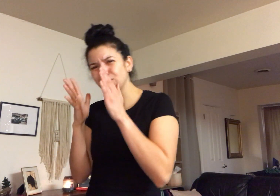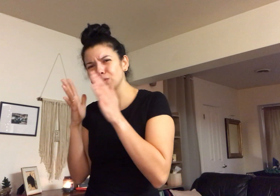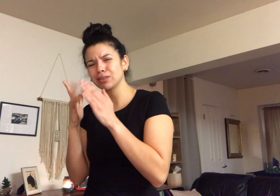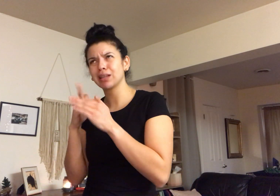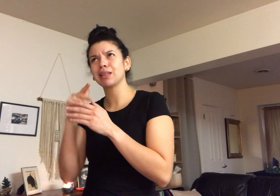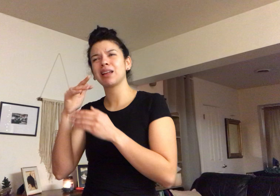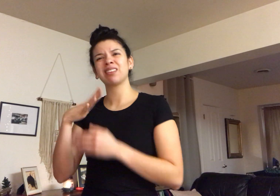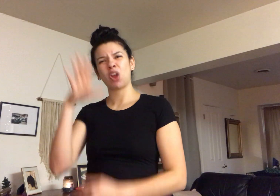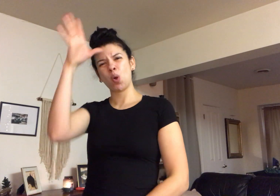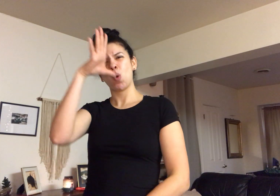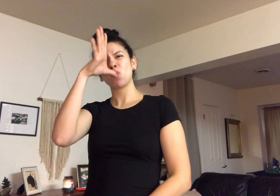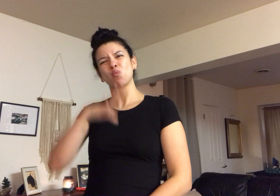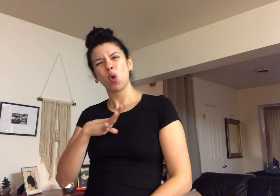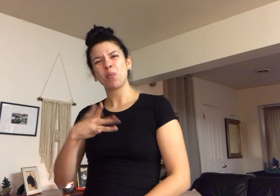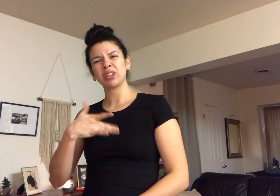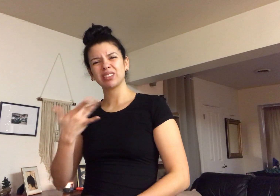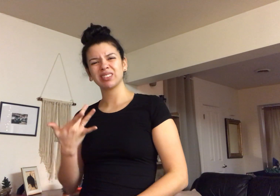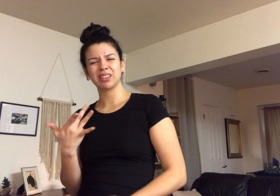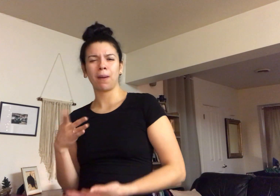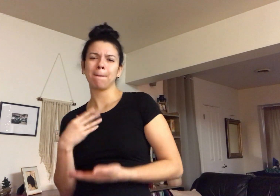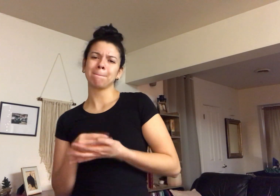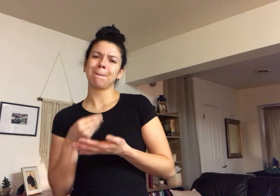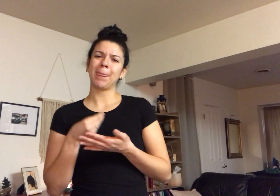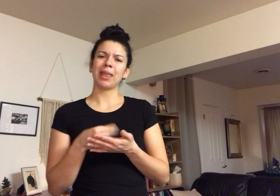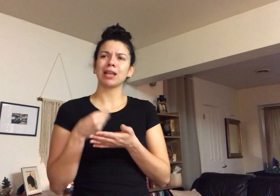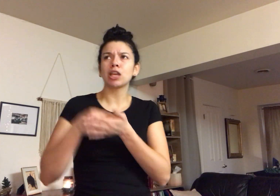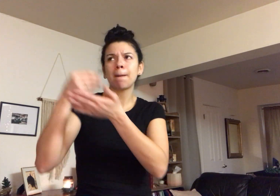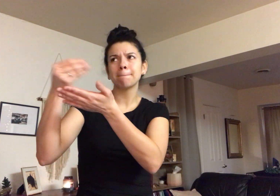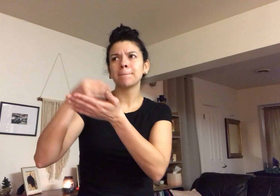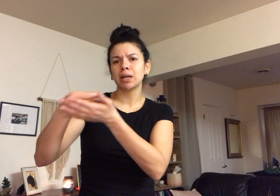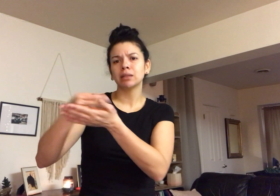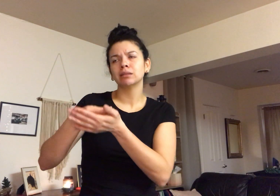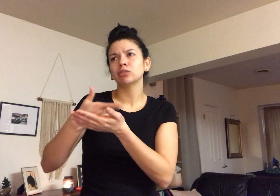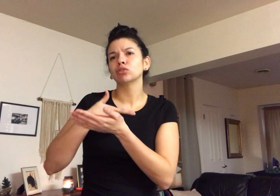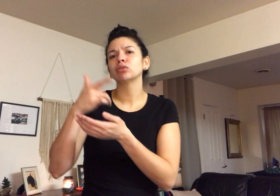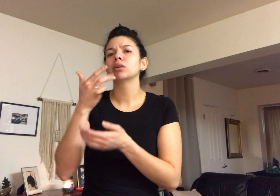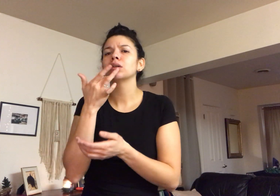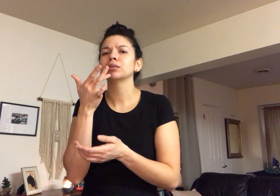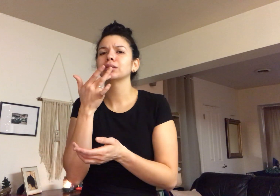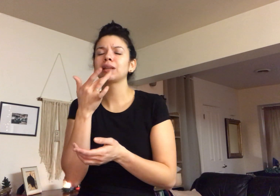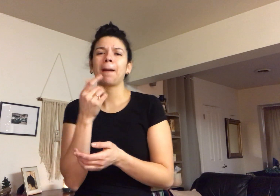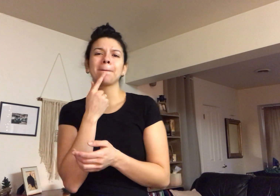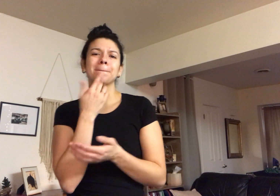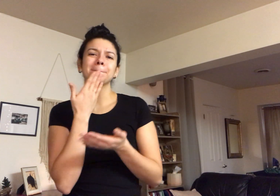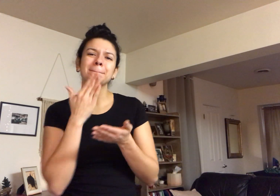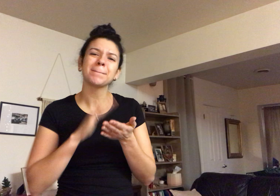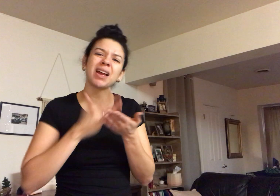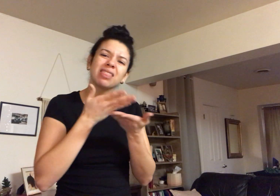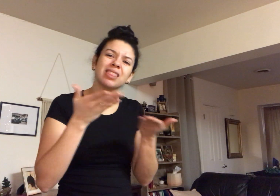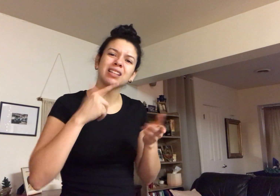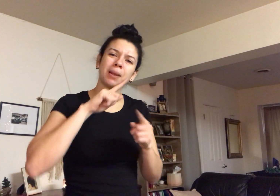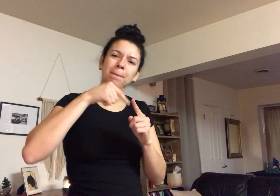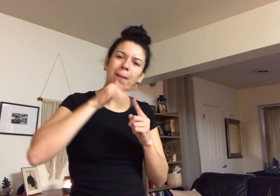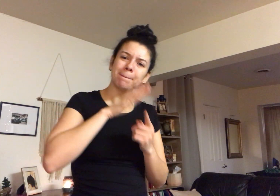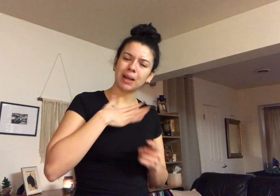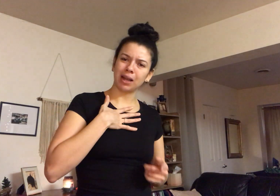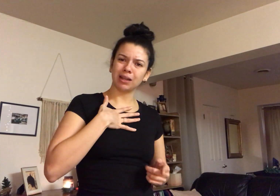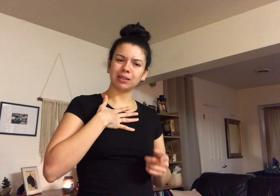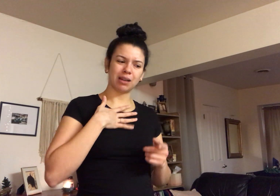my lip because apparently we needed her money more than my students needed their dignity. We spend so much time listening to the things